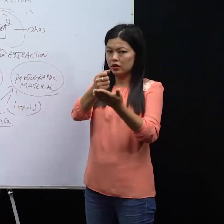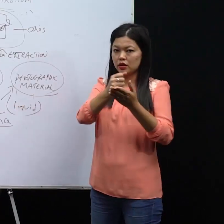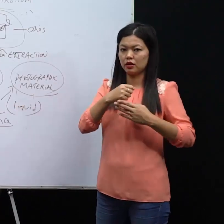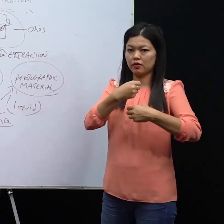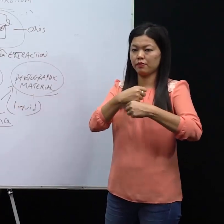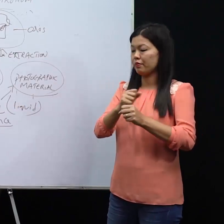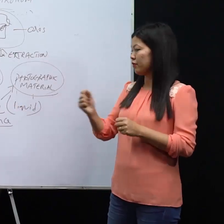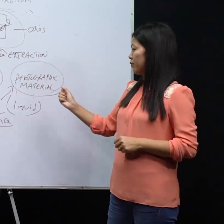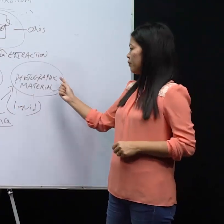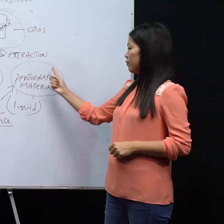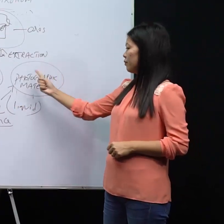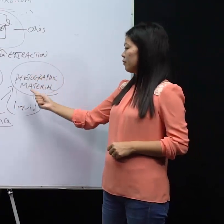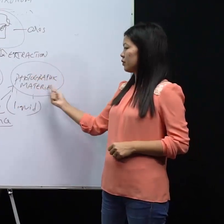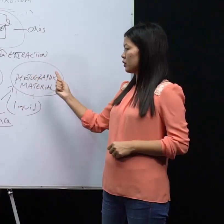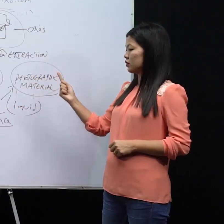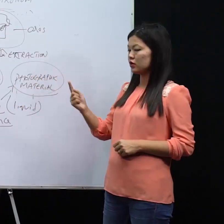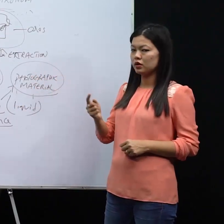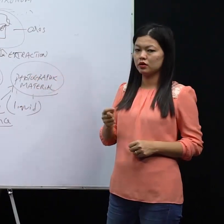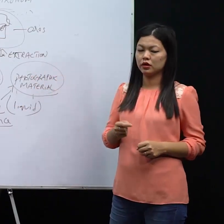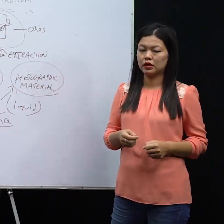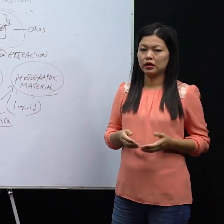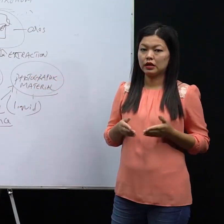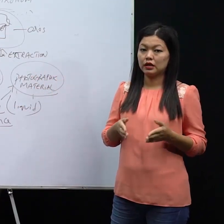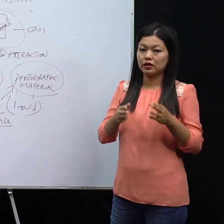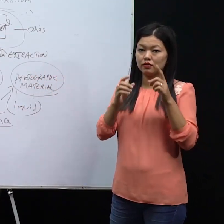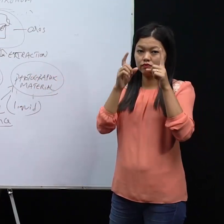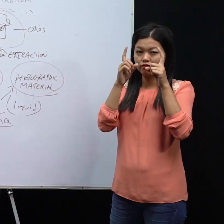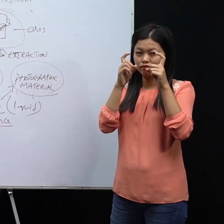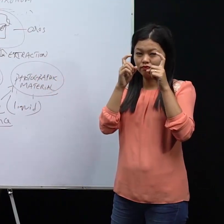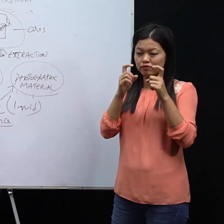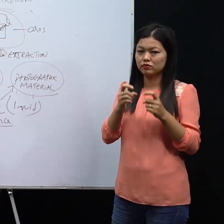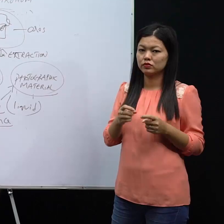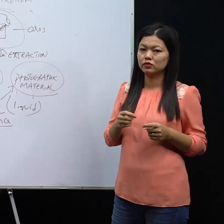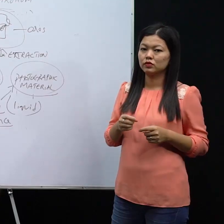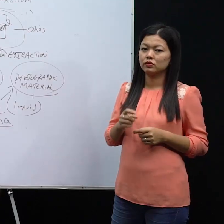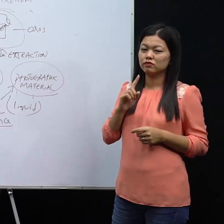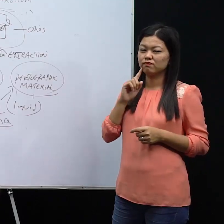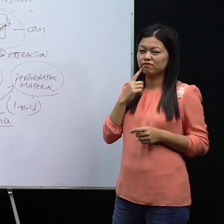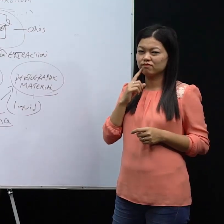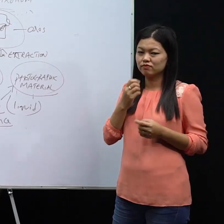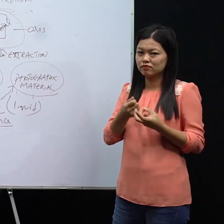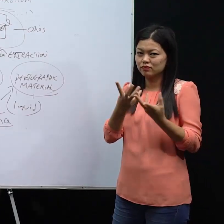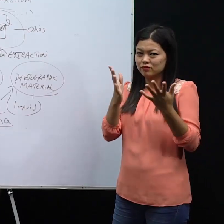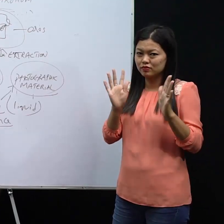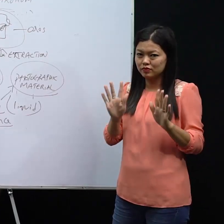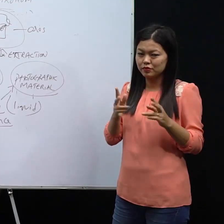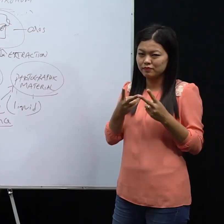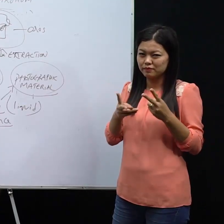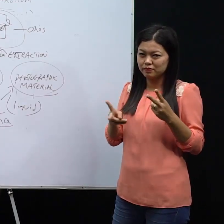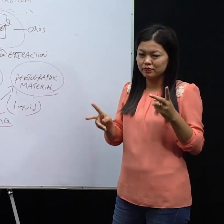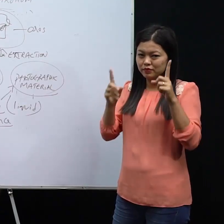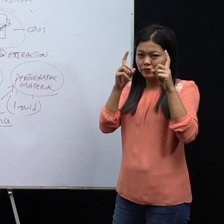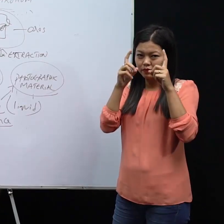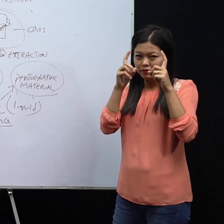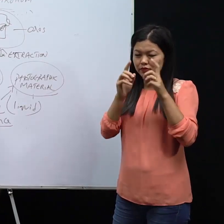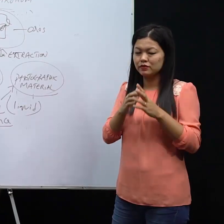Clear. Now we have many fancy cameras, many good DSLR cameras, but the inside this, now this coal tar, with the